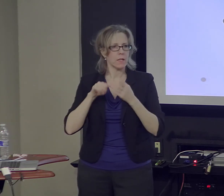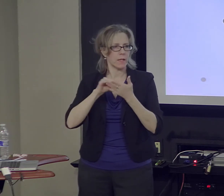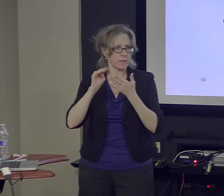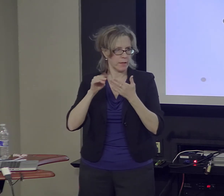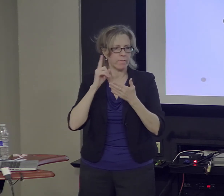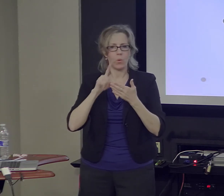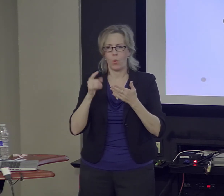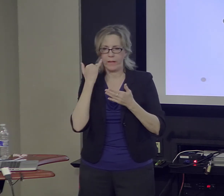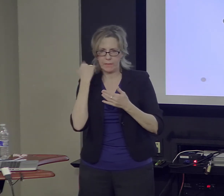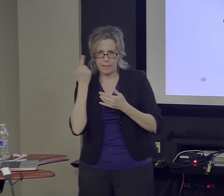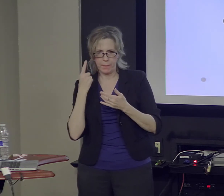language.